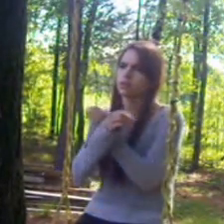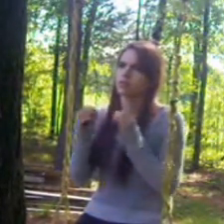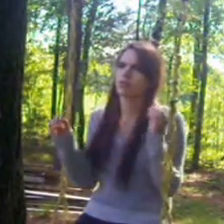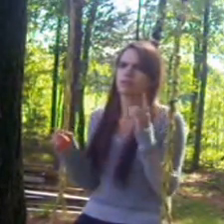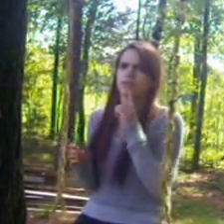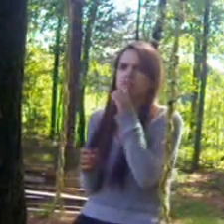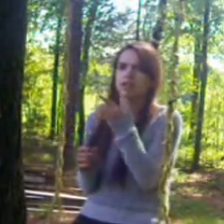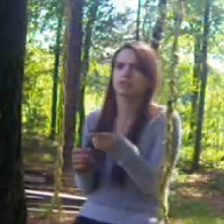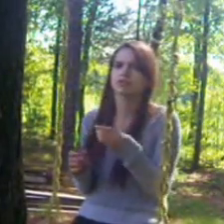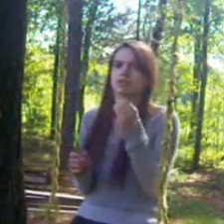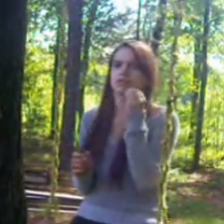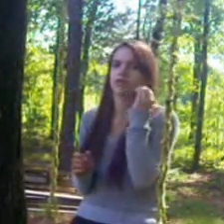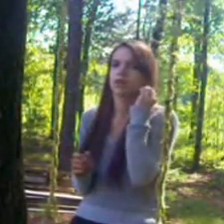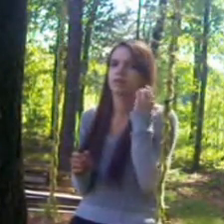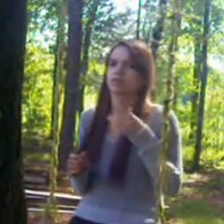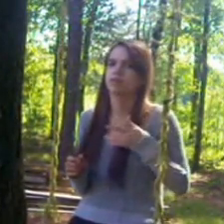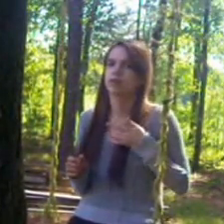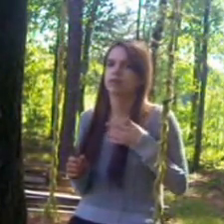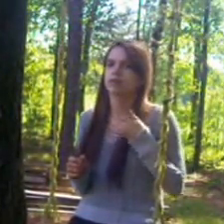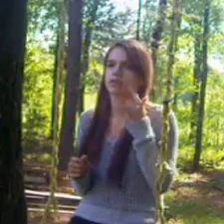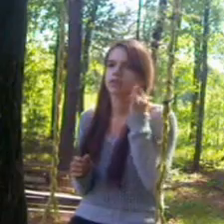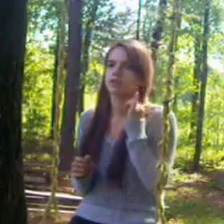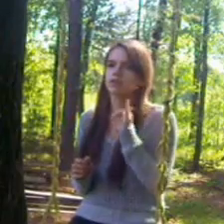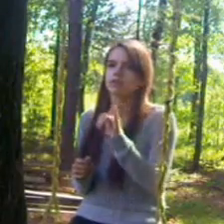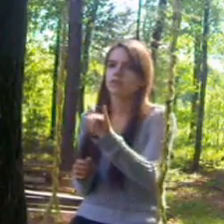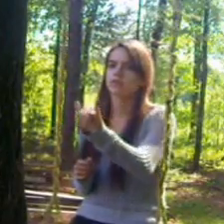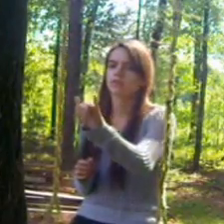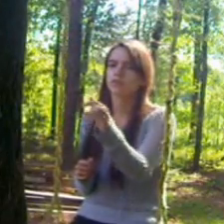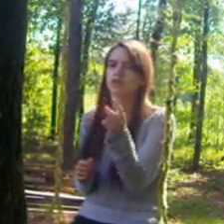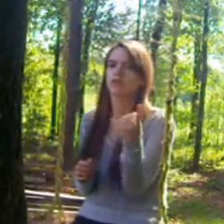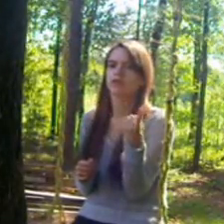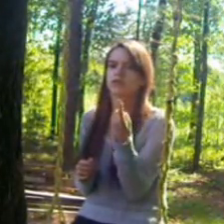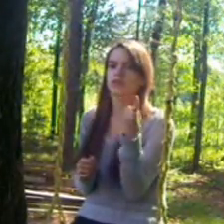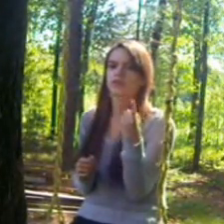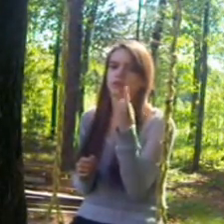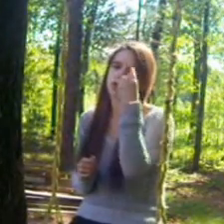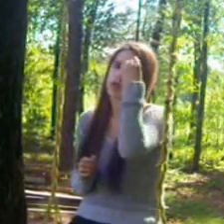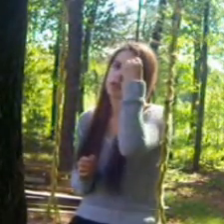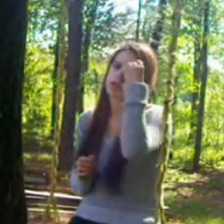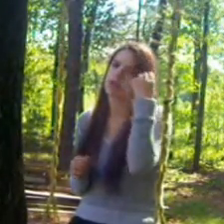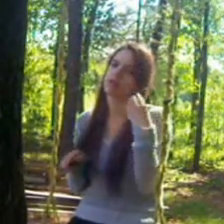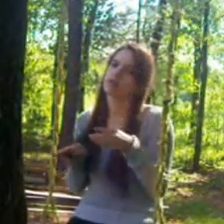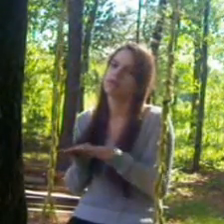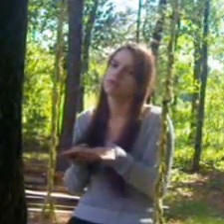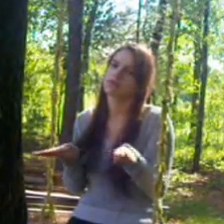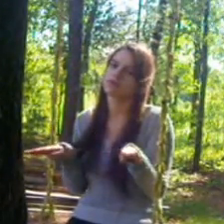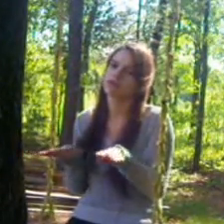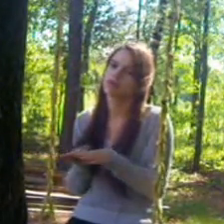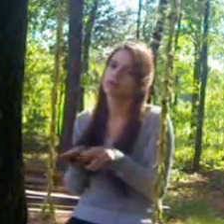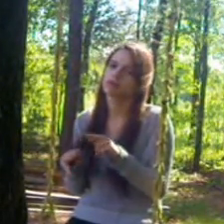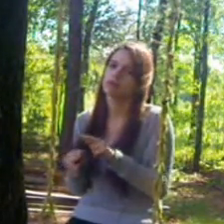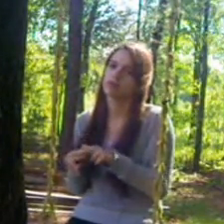Forever no tells you thats like all